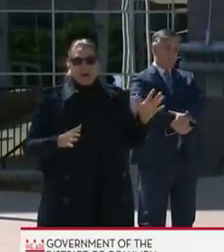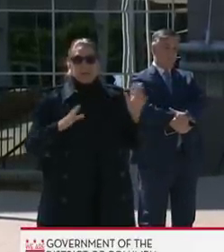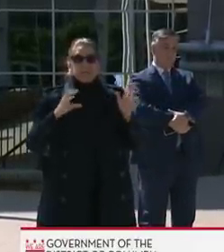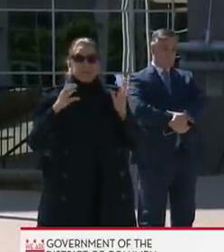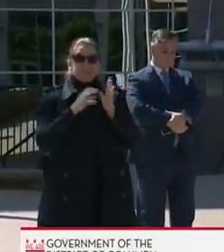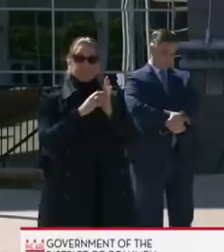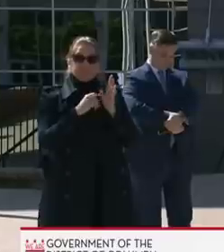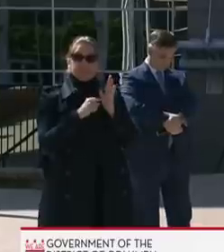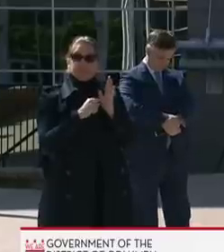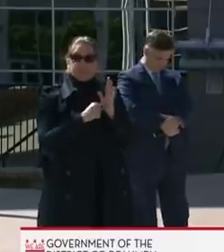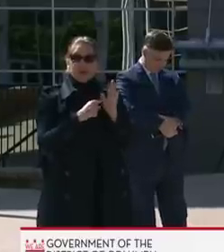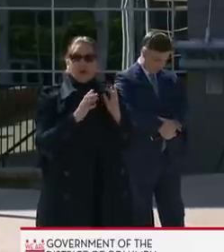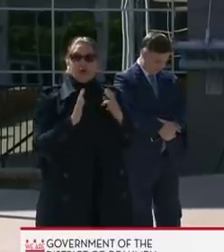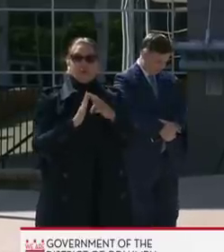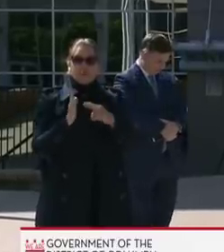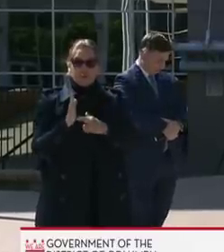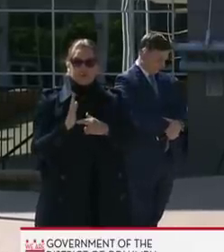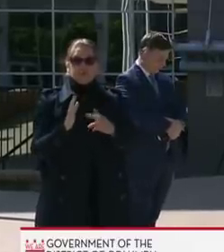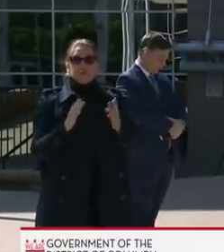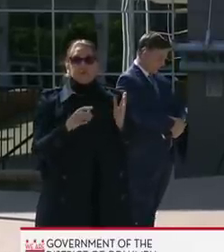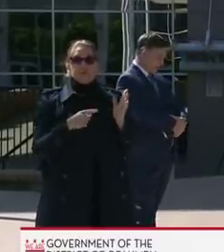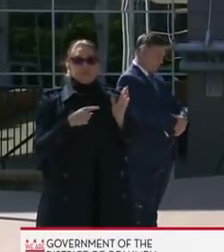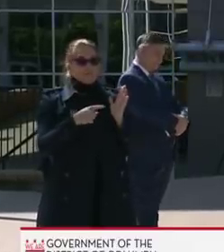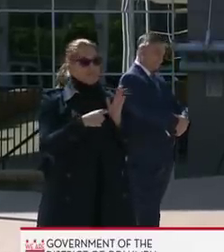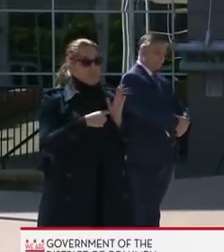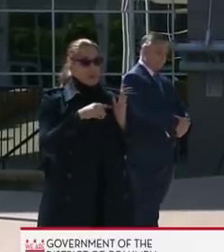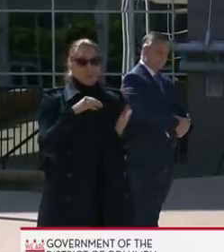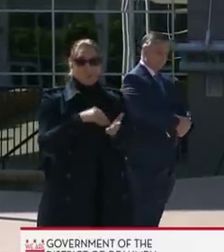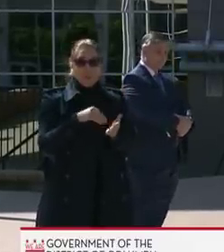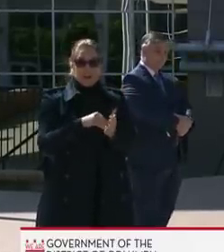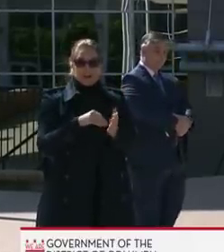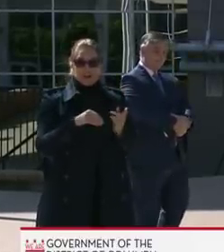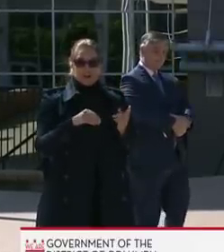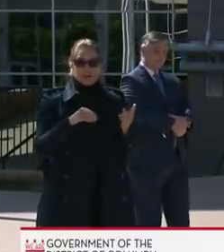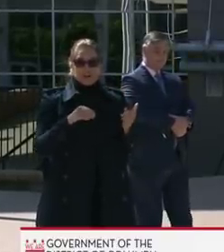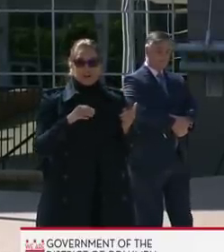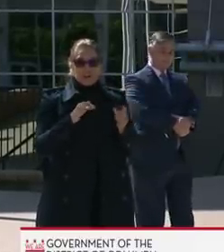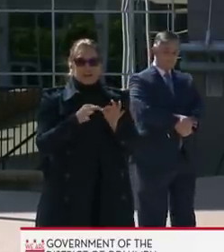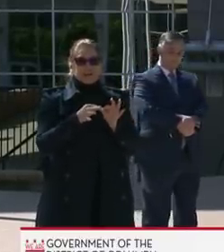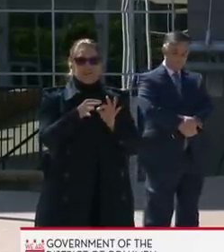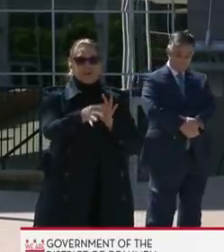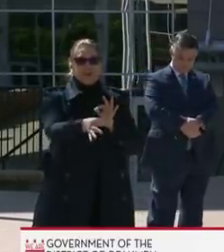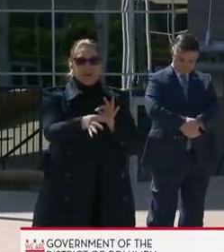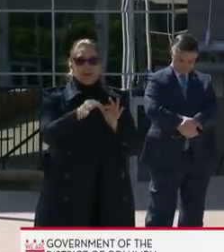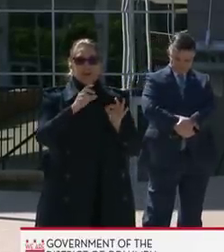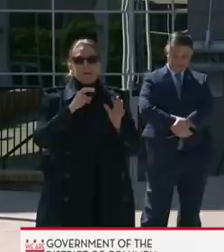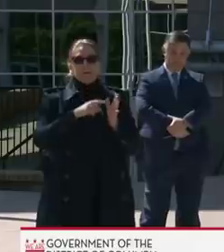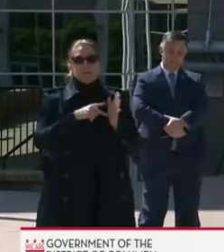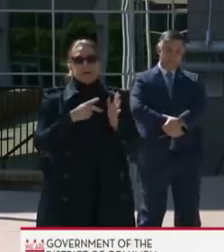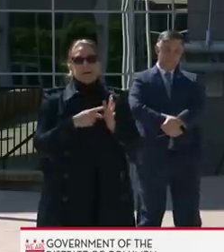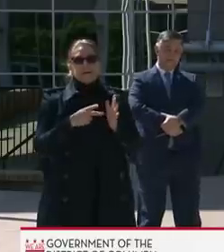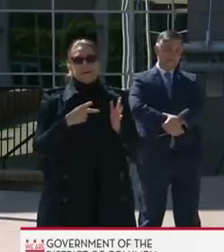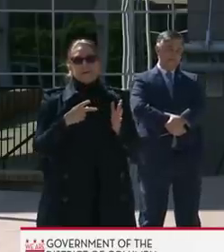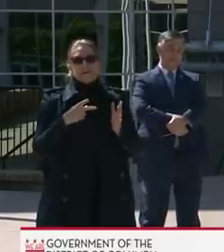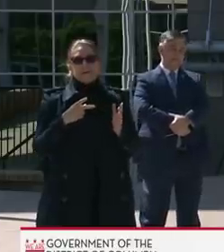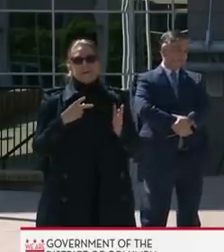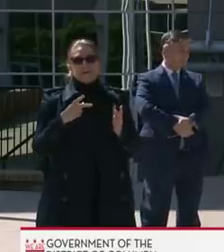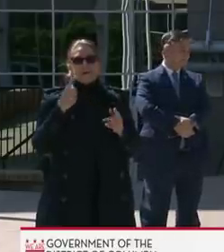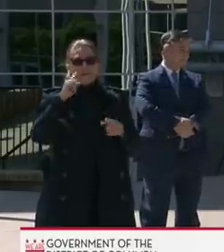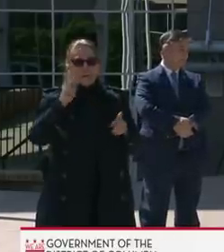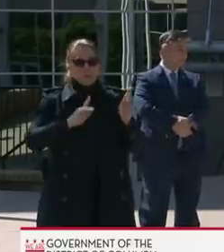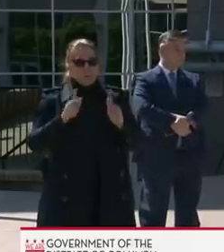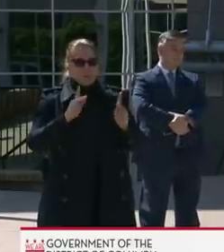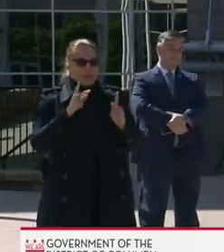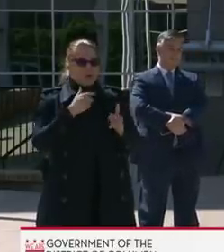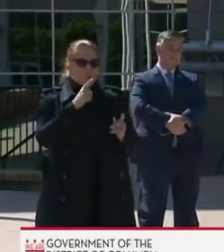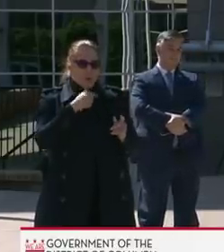and that is available to on both the residential and the commercial side. We looked at the language, and I've not